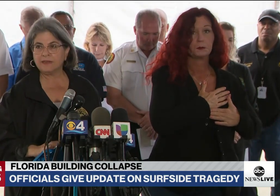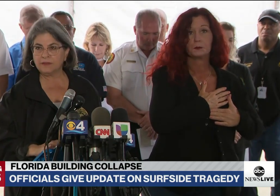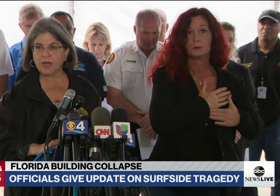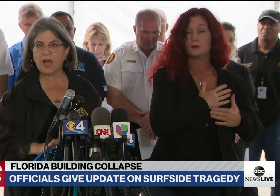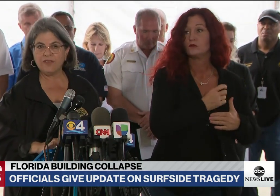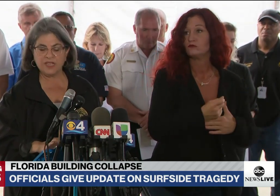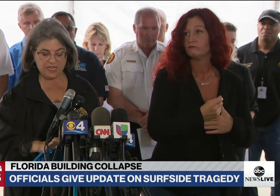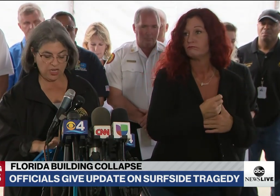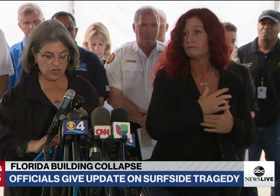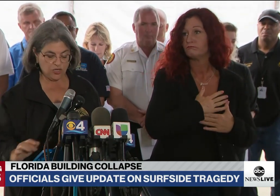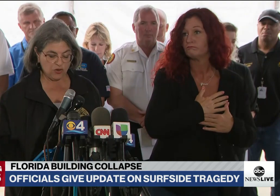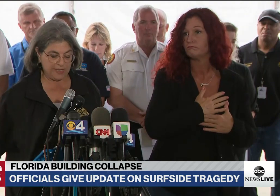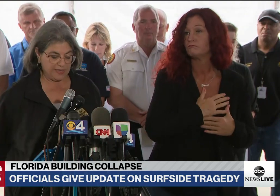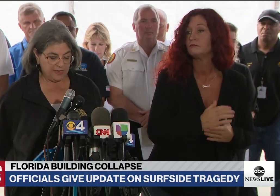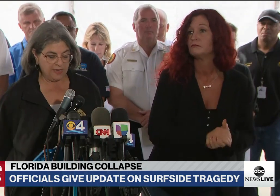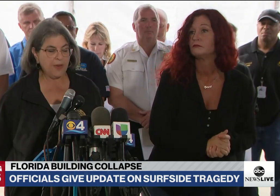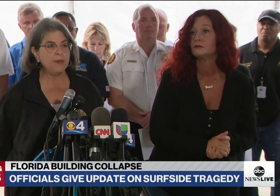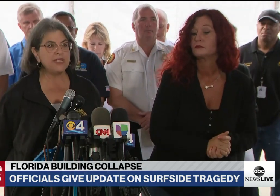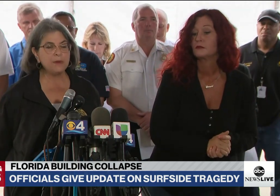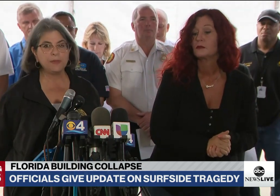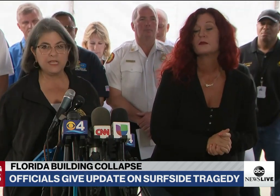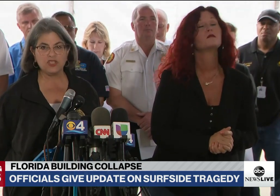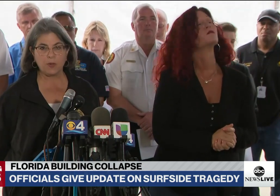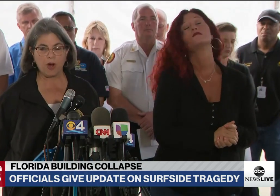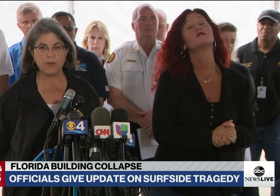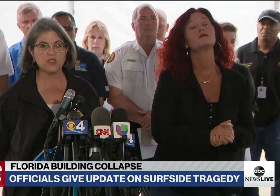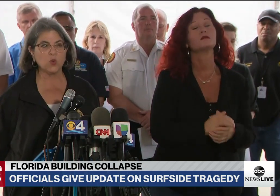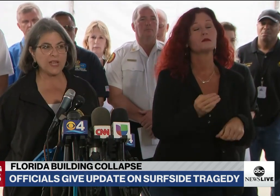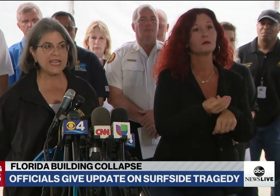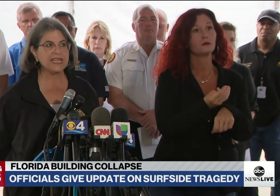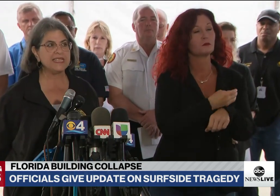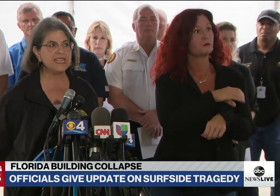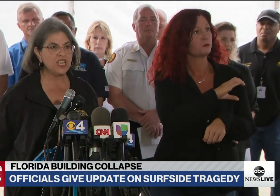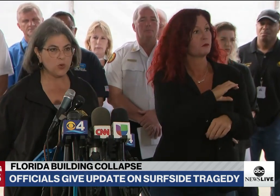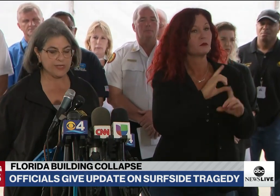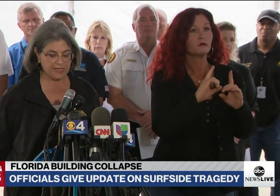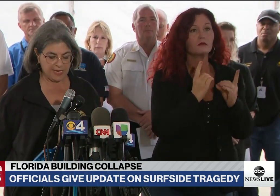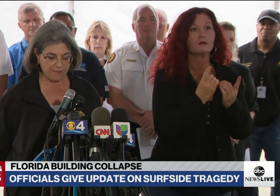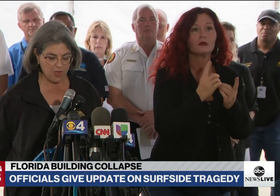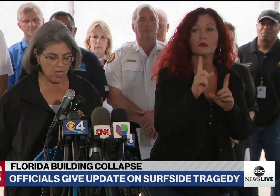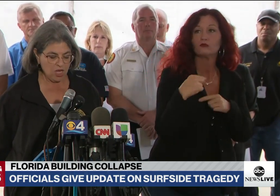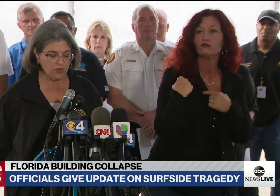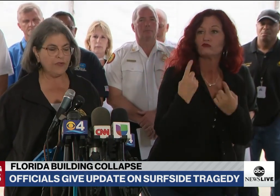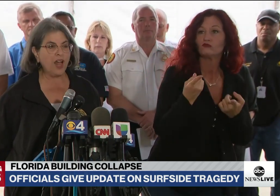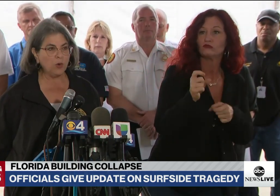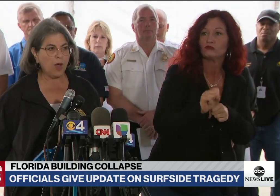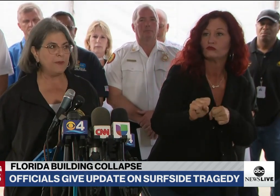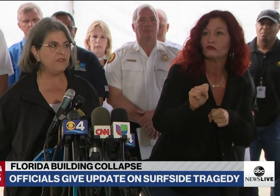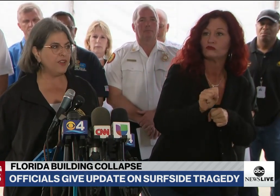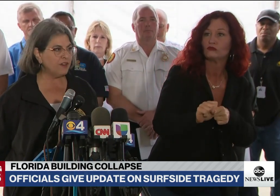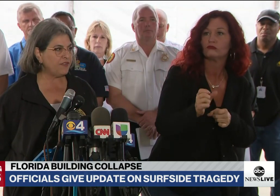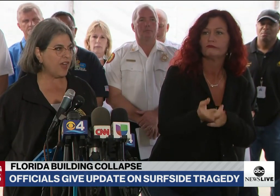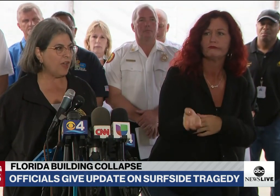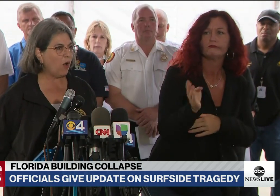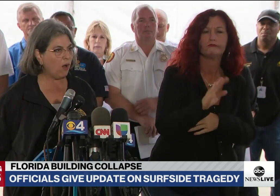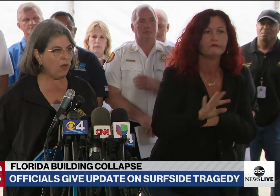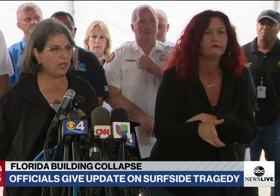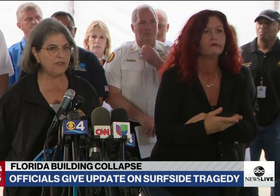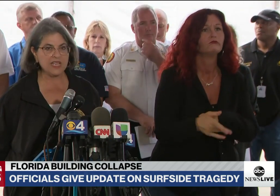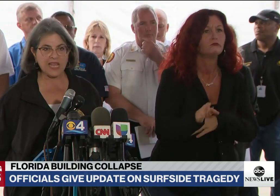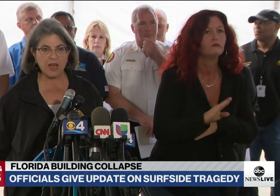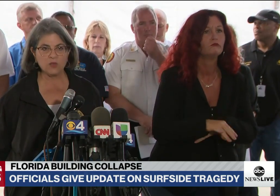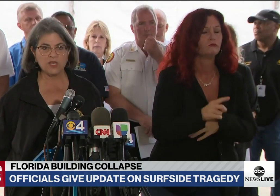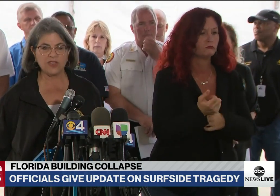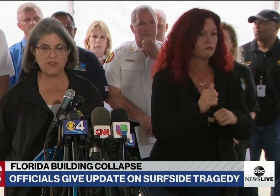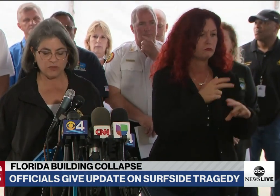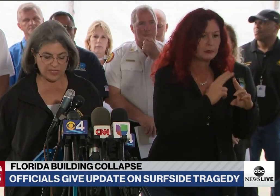As I've continued to stress, the Miami-Dade Police Department is working continuously to follow up and verify all of